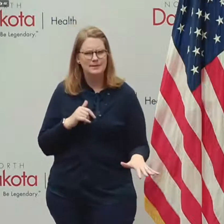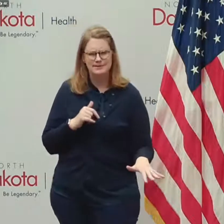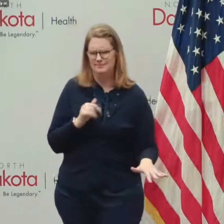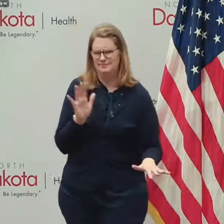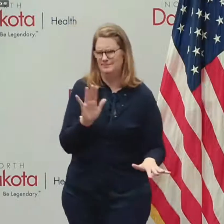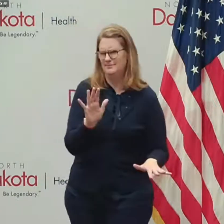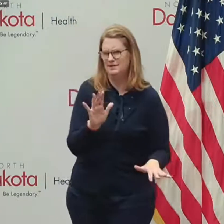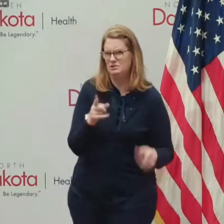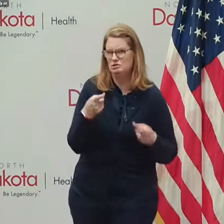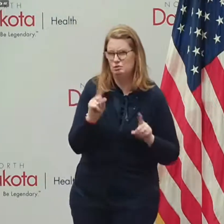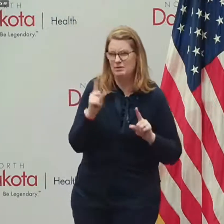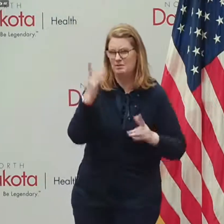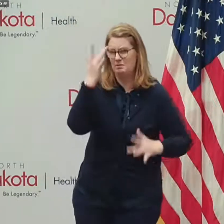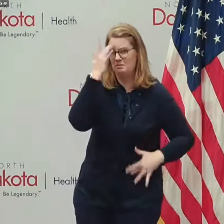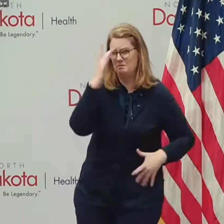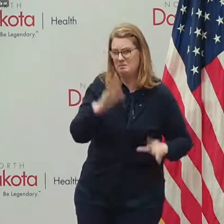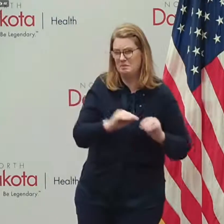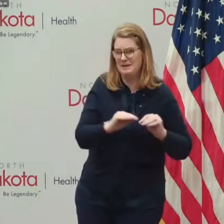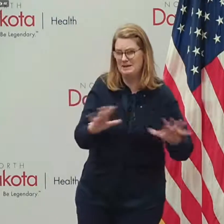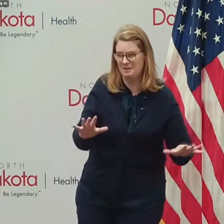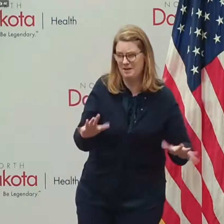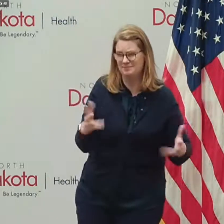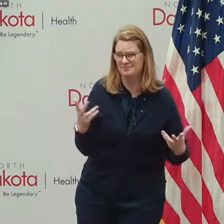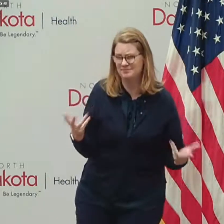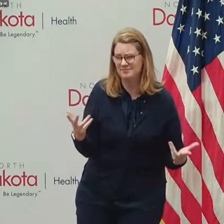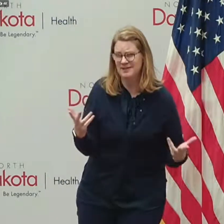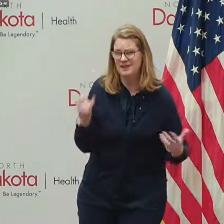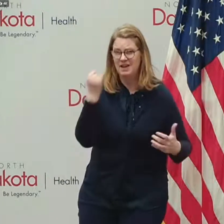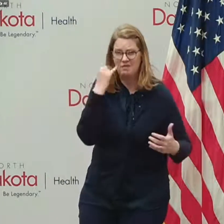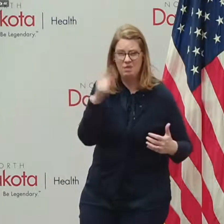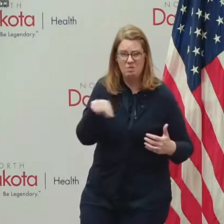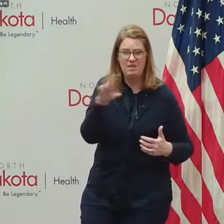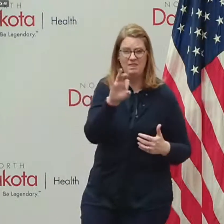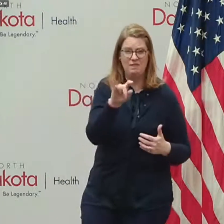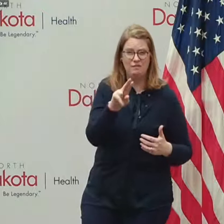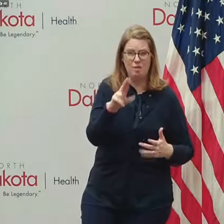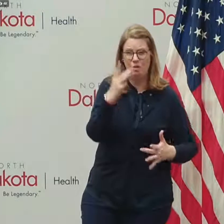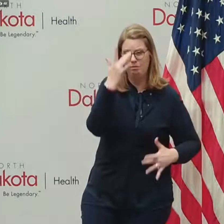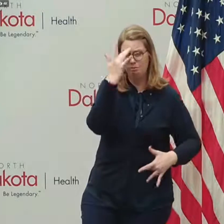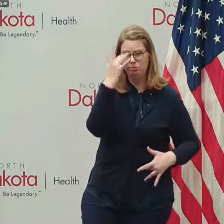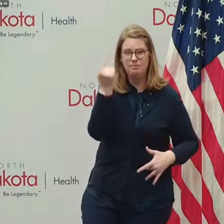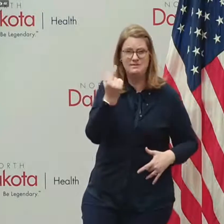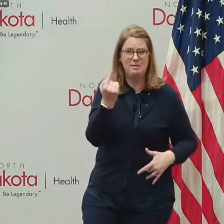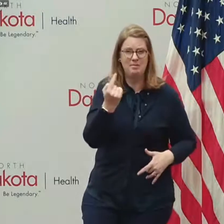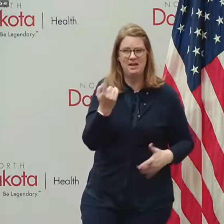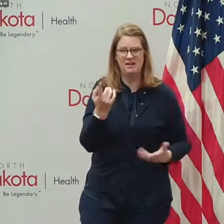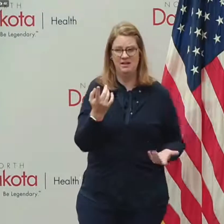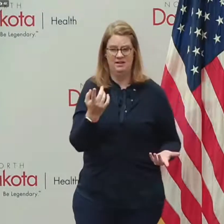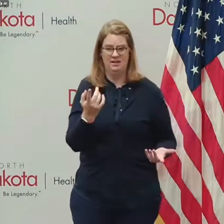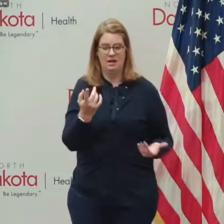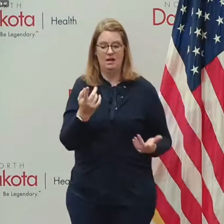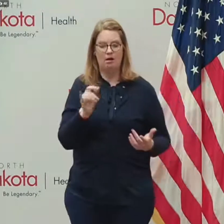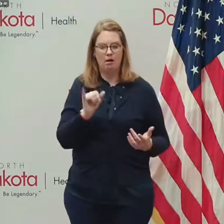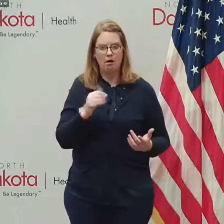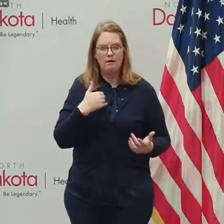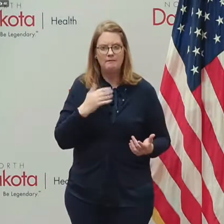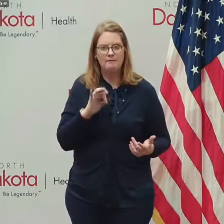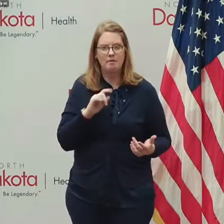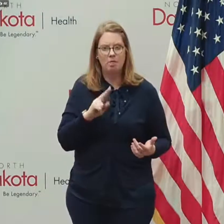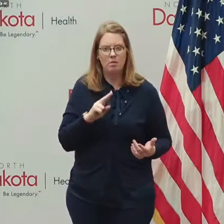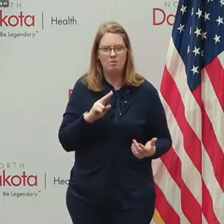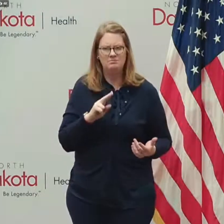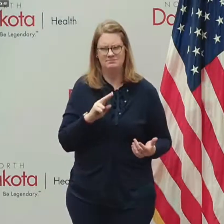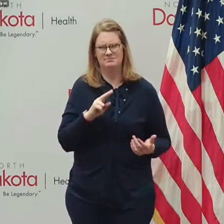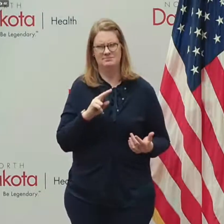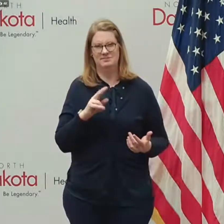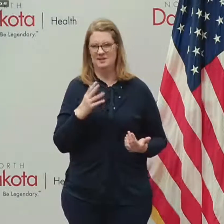this pandemic, or even if it wasn't a pandemic, if you had the flu or some infectious disease and you found out you were positive, I would hope